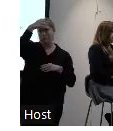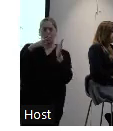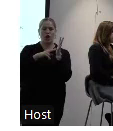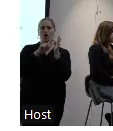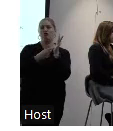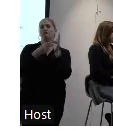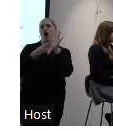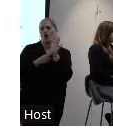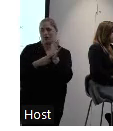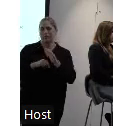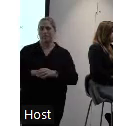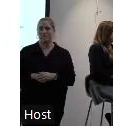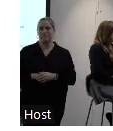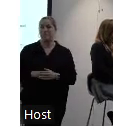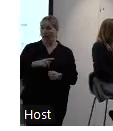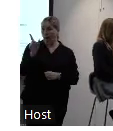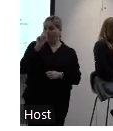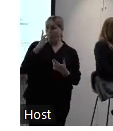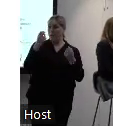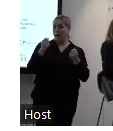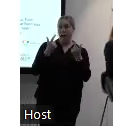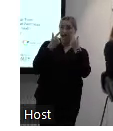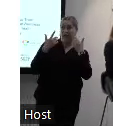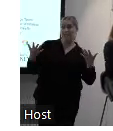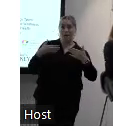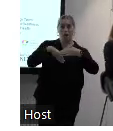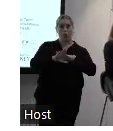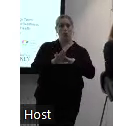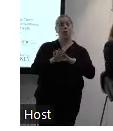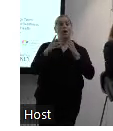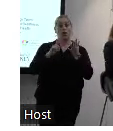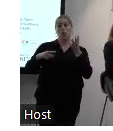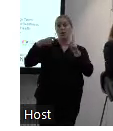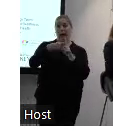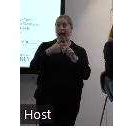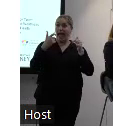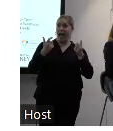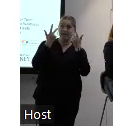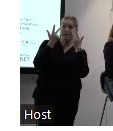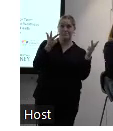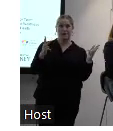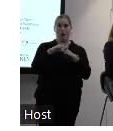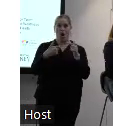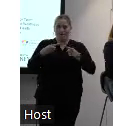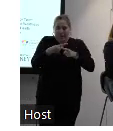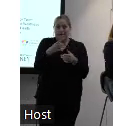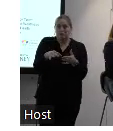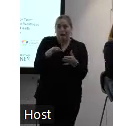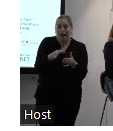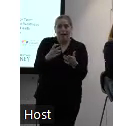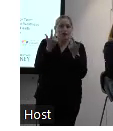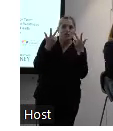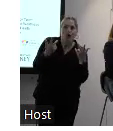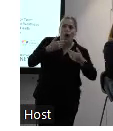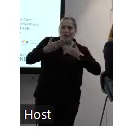an exhibition of the neurons at Francis Crick Institute in the UK. So please continue making your neurons during the talk, all part